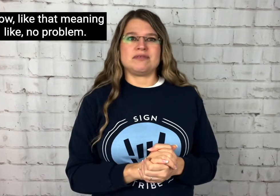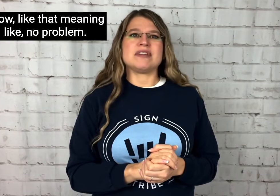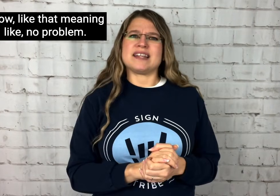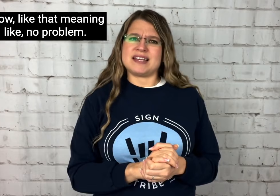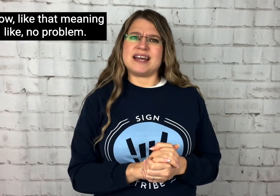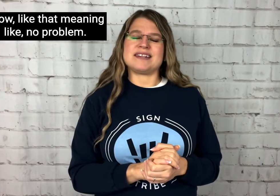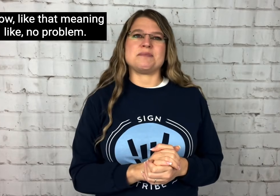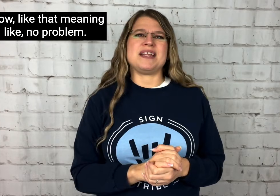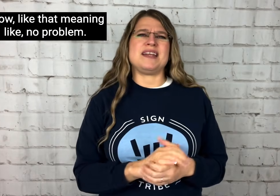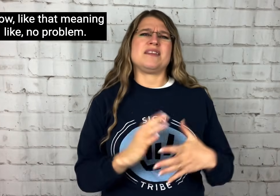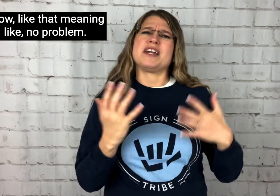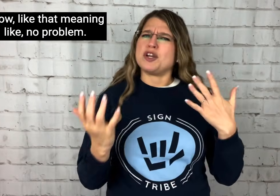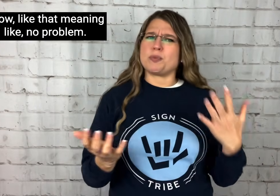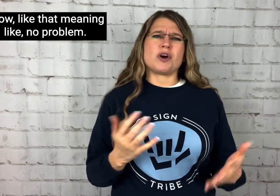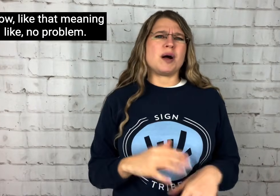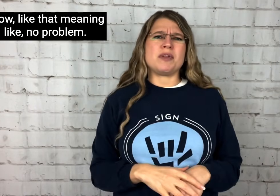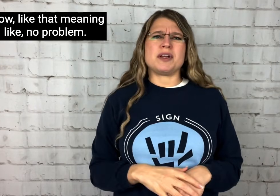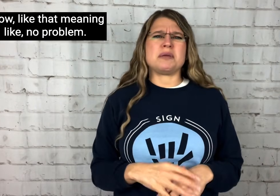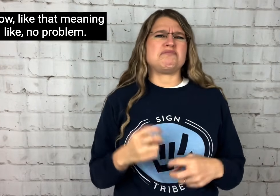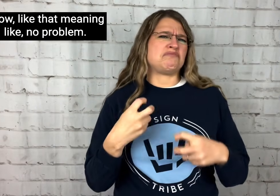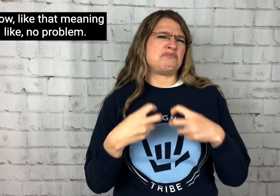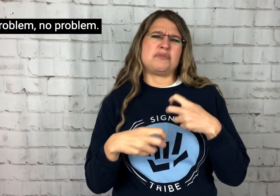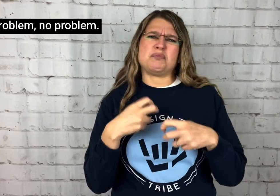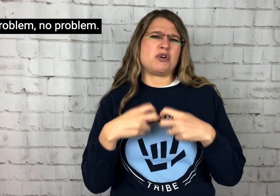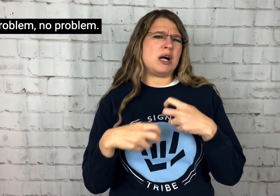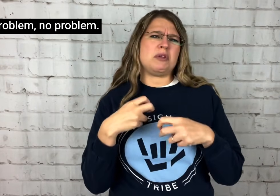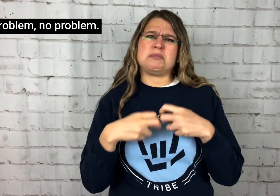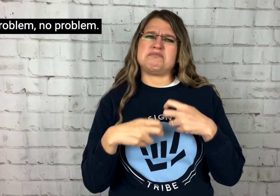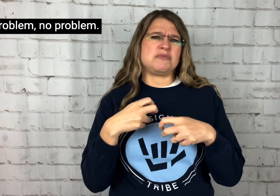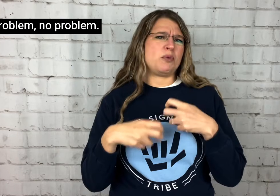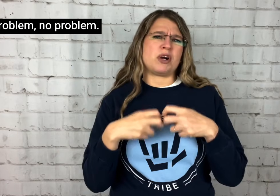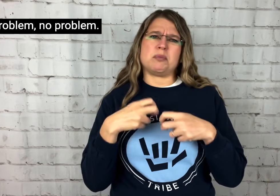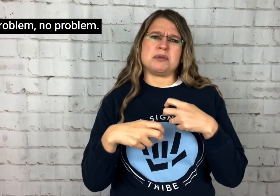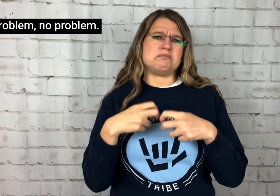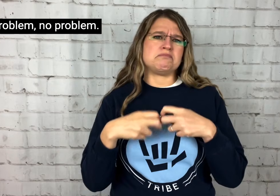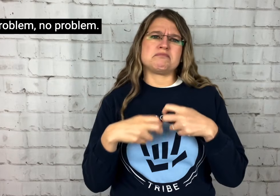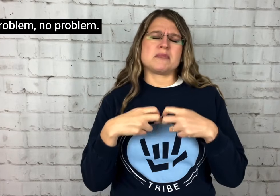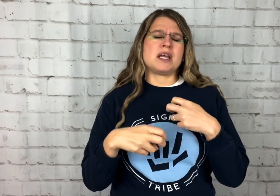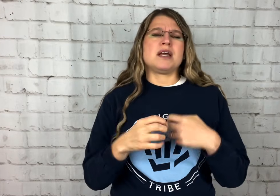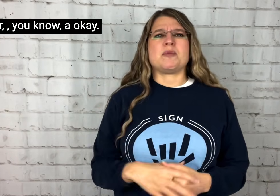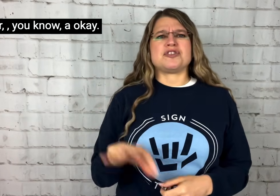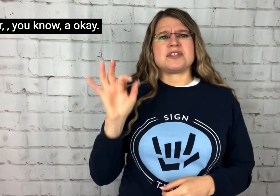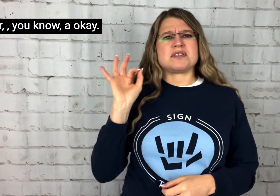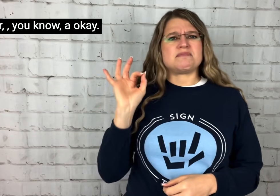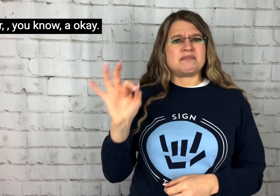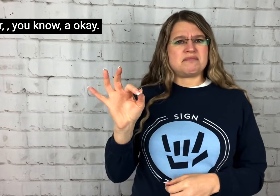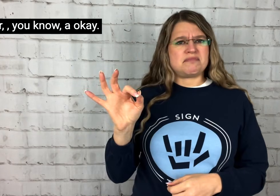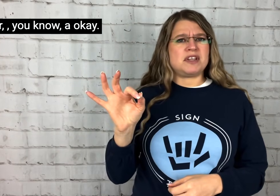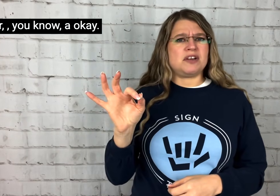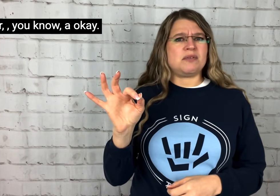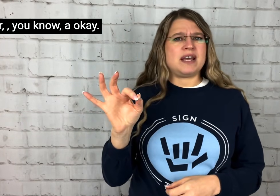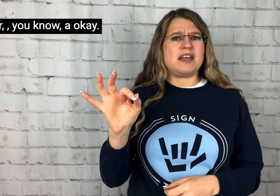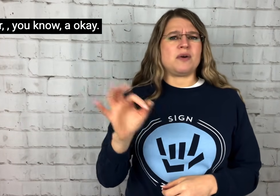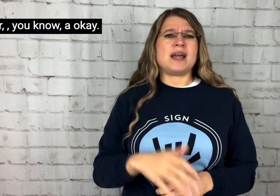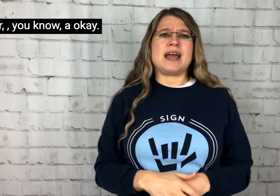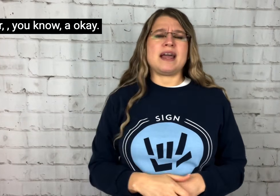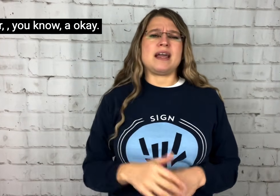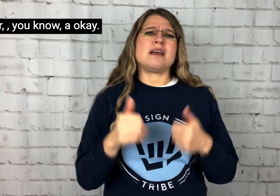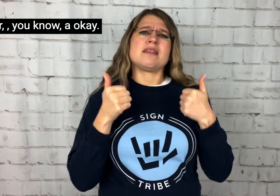like that, meaning like no problem, no problem, or just, a-okay,